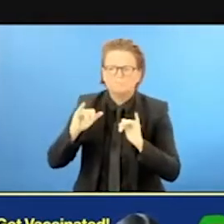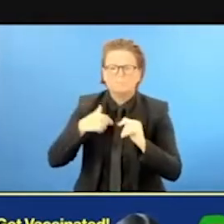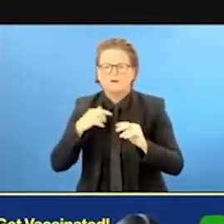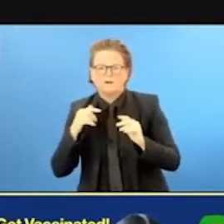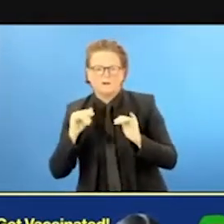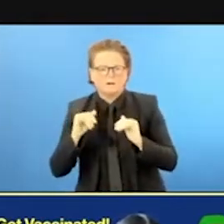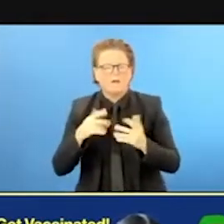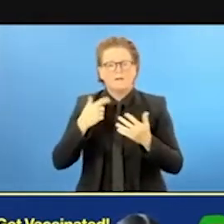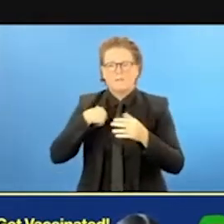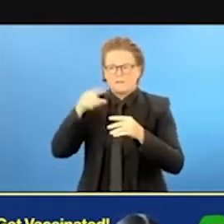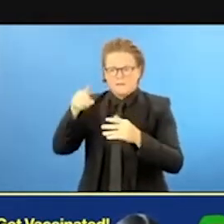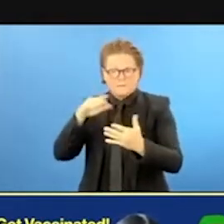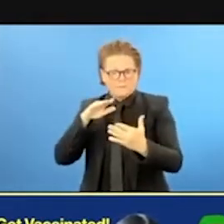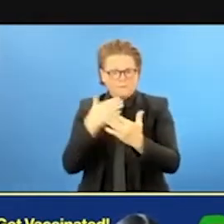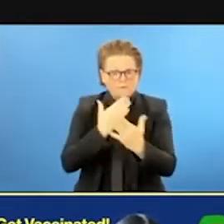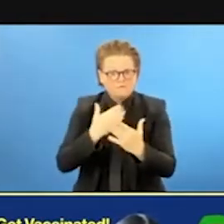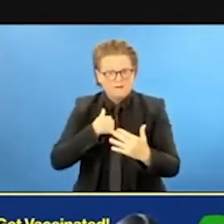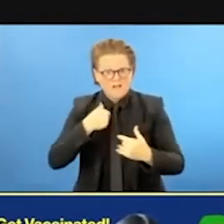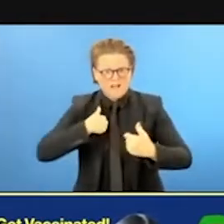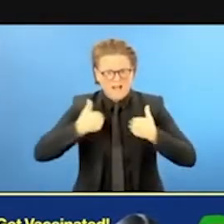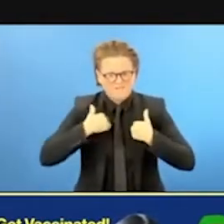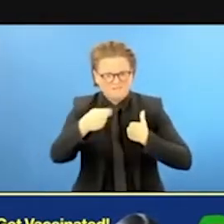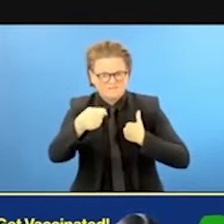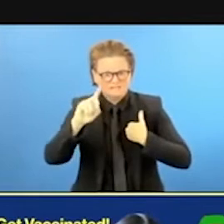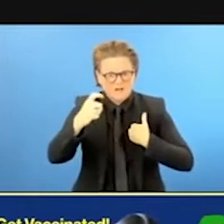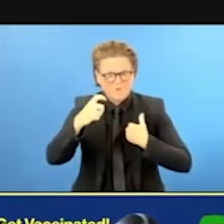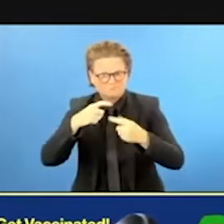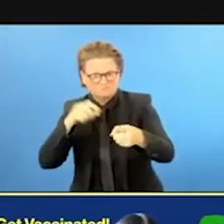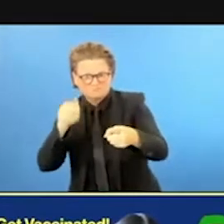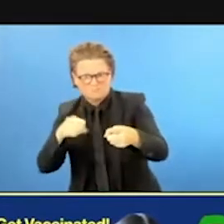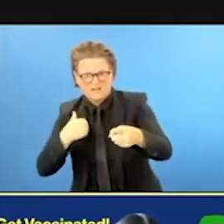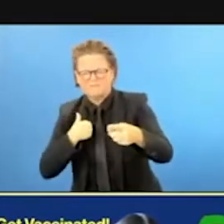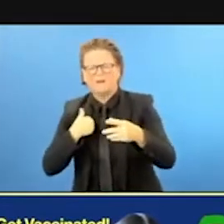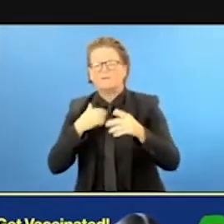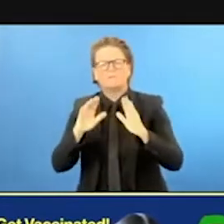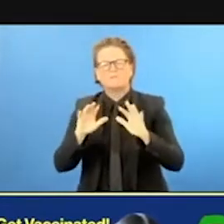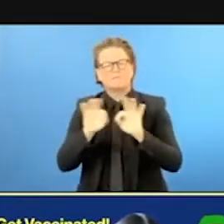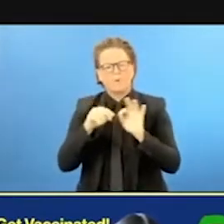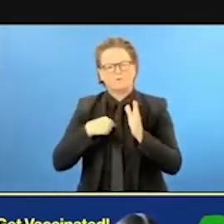disability. Reliance on self-attestation may be more feasible and equitable.